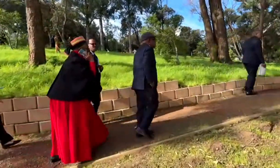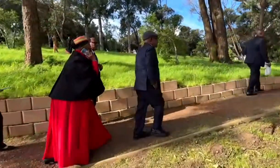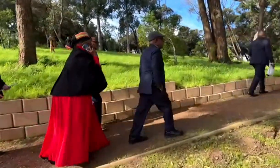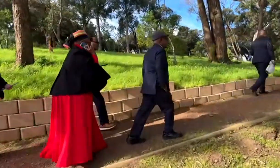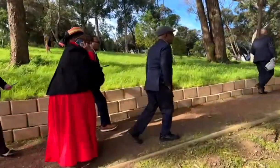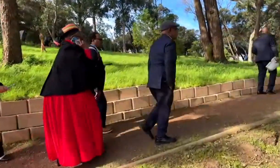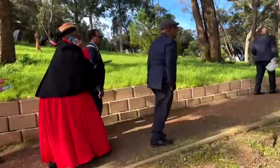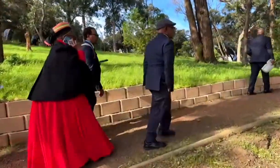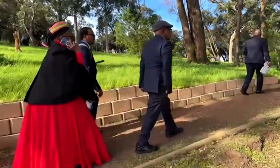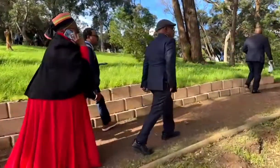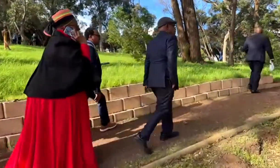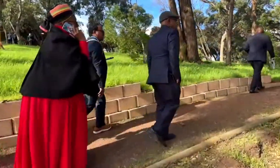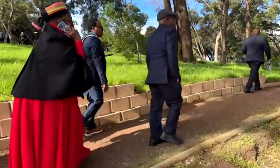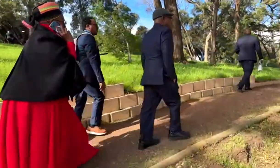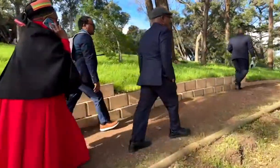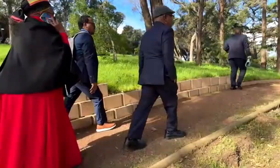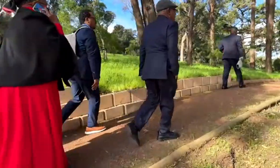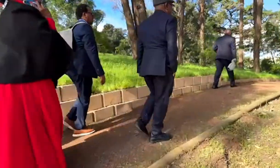Can I leave?